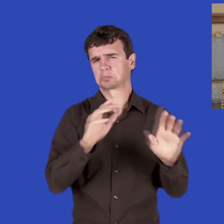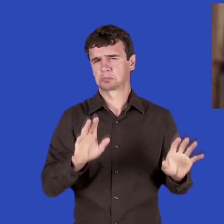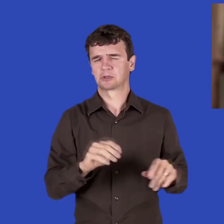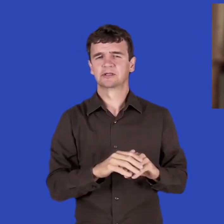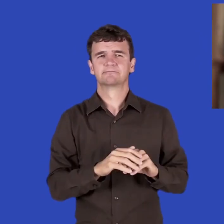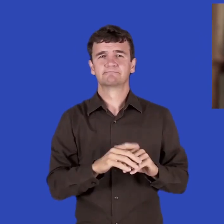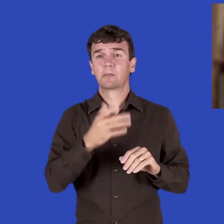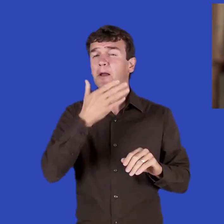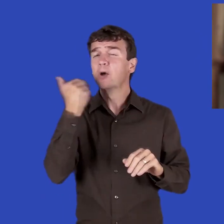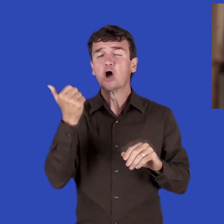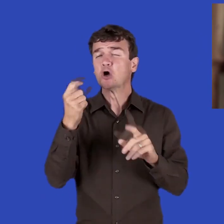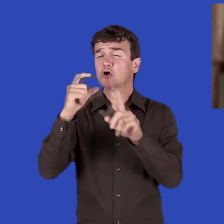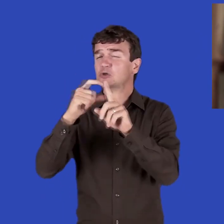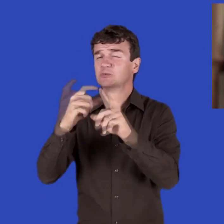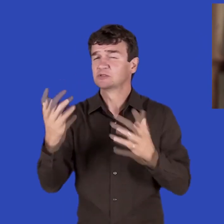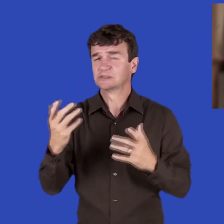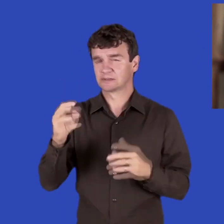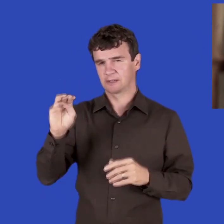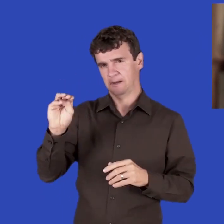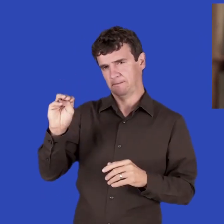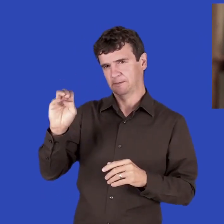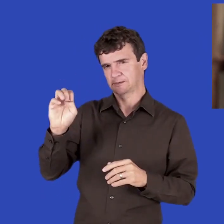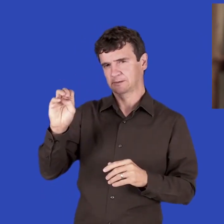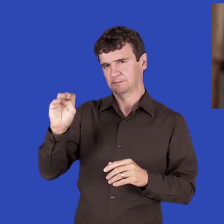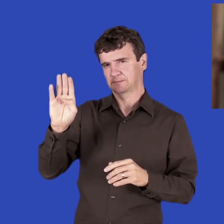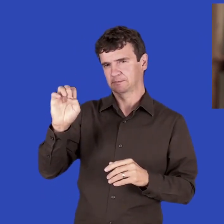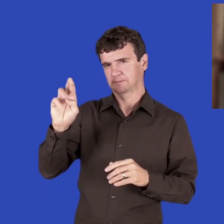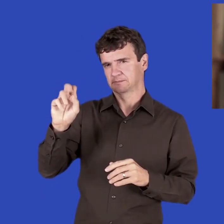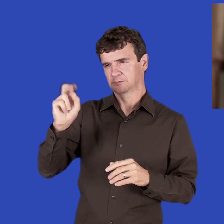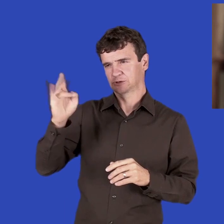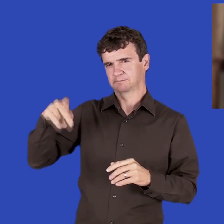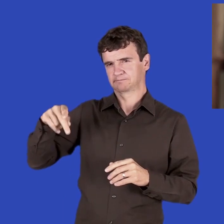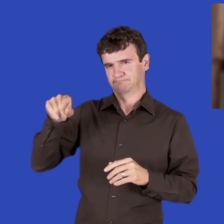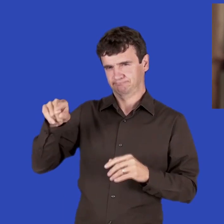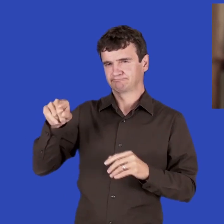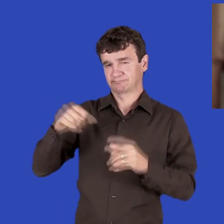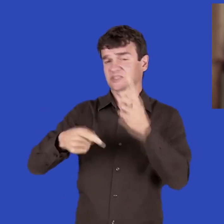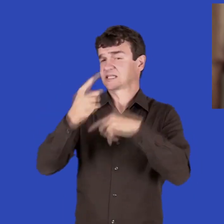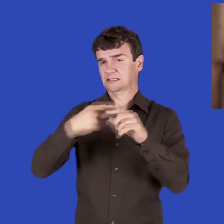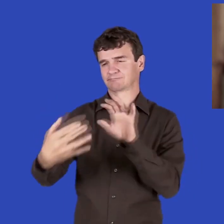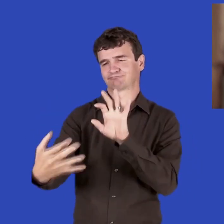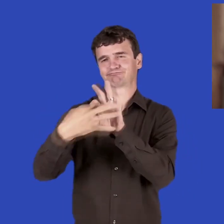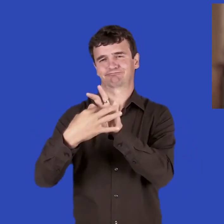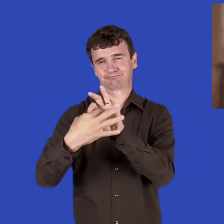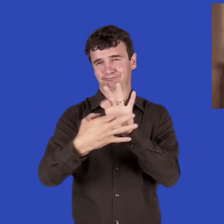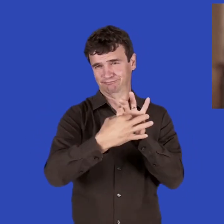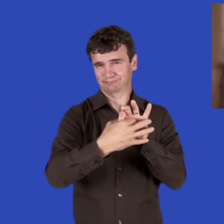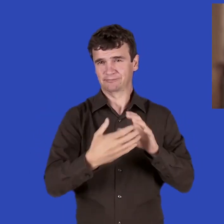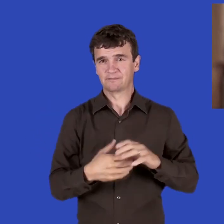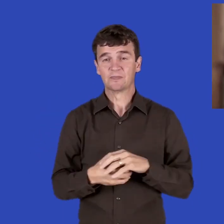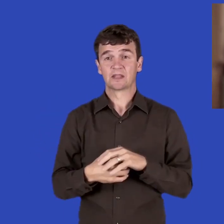which is also a positive, at least it's being used as a positive, but we have to ask some very basic questions